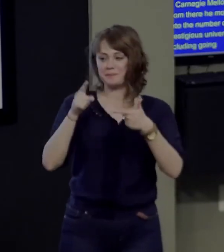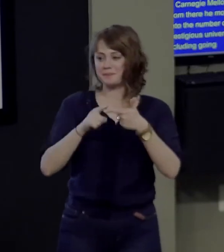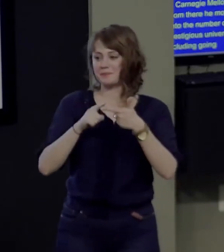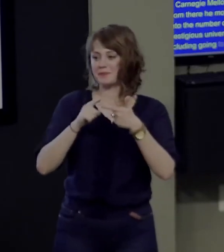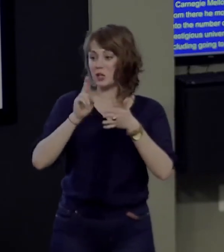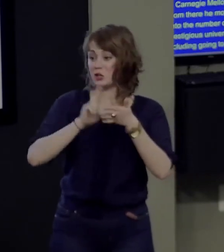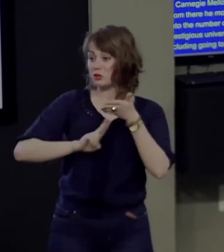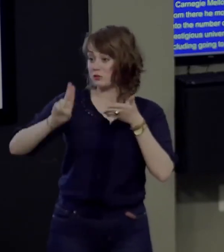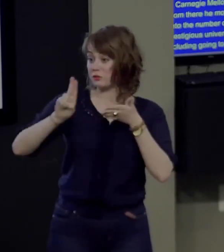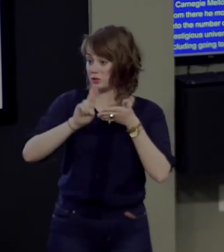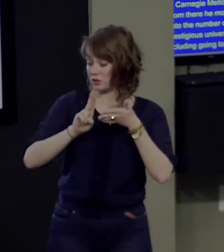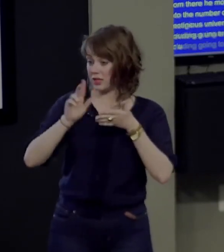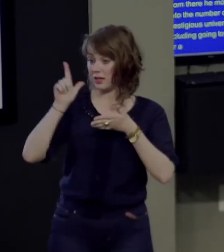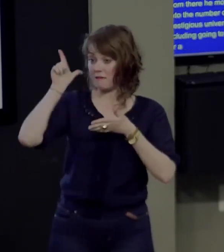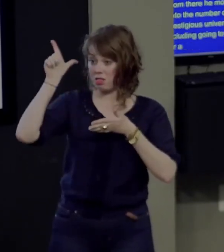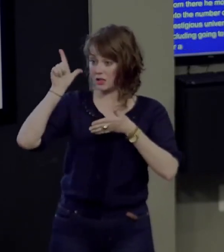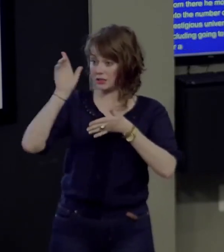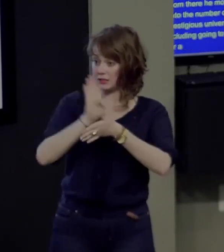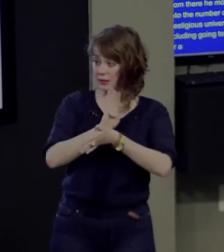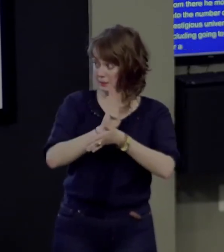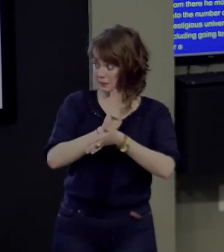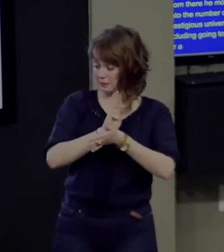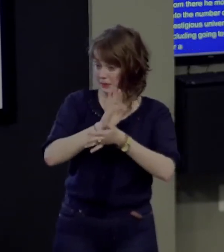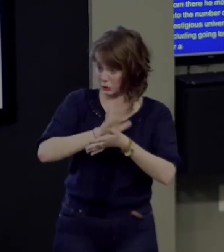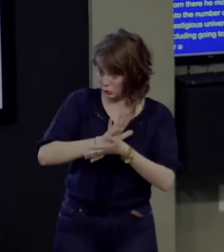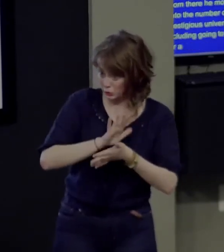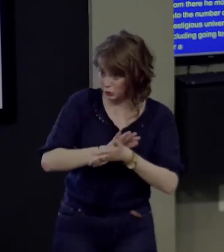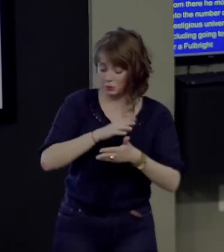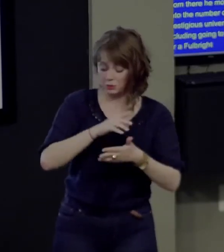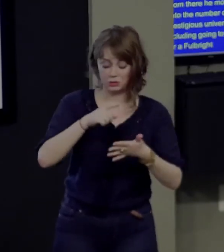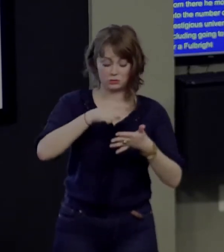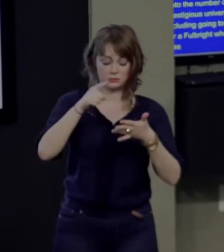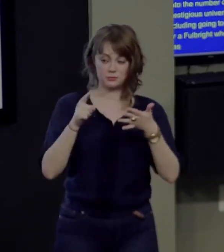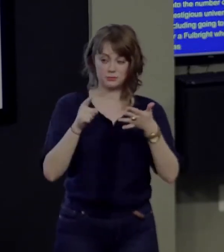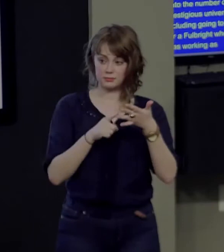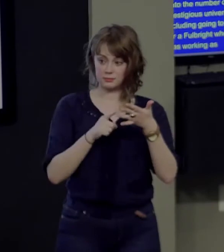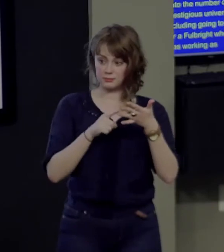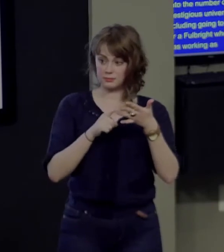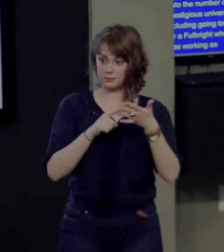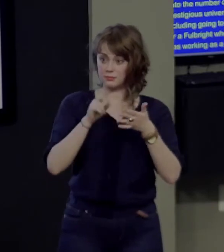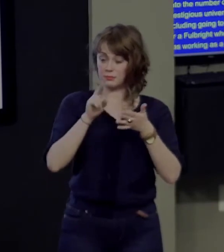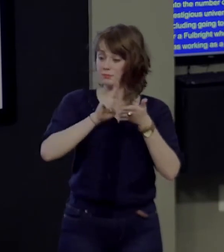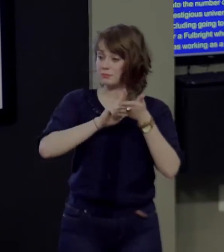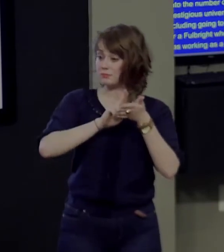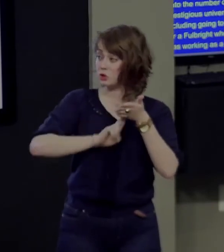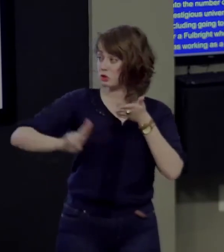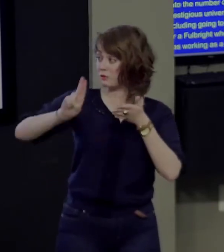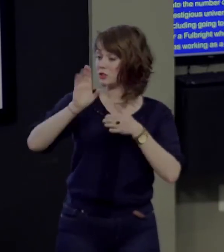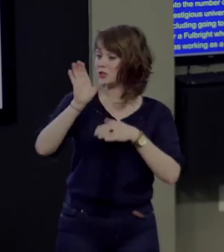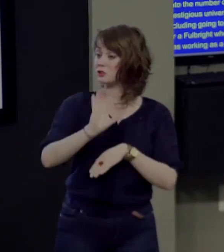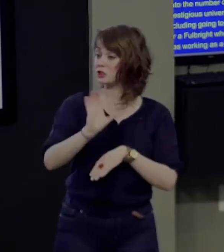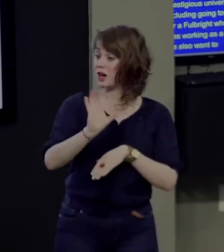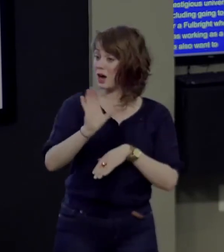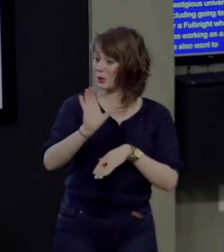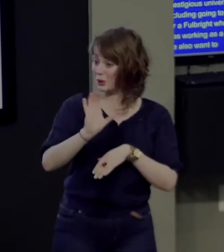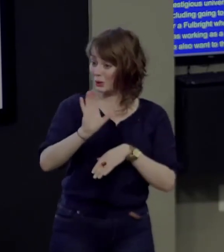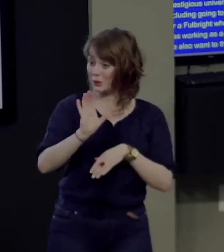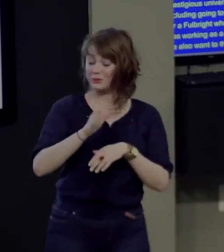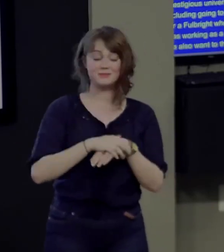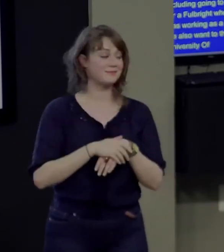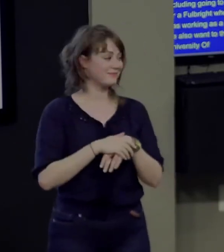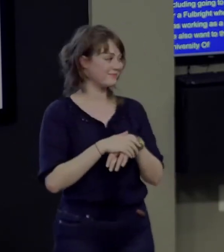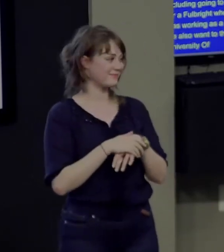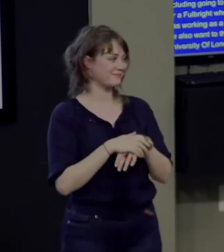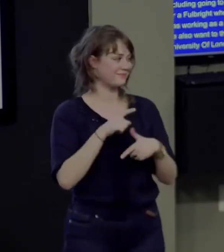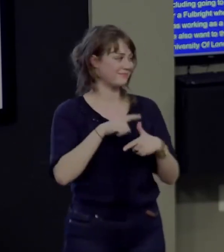where he was working as a lecturer. He also went to the University of London Business School, the